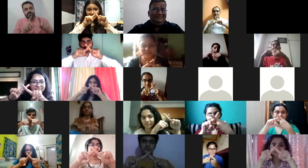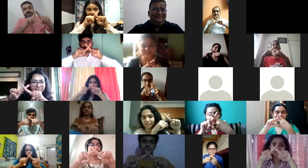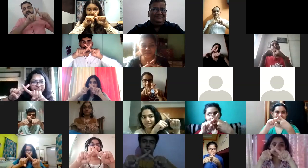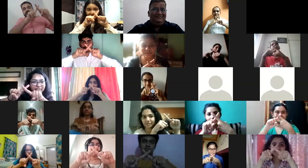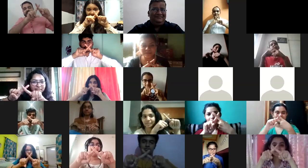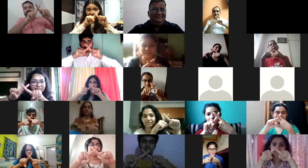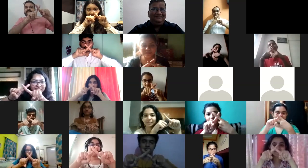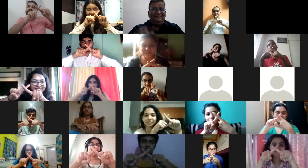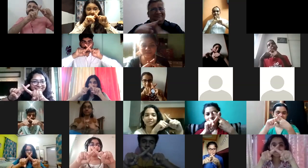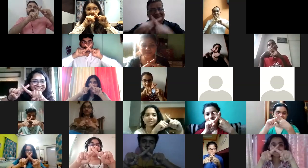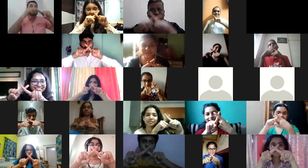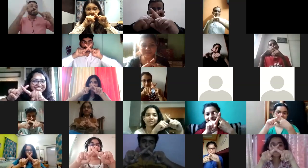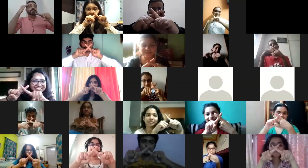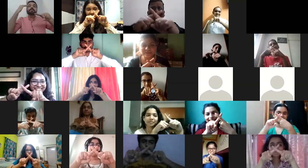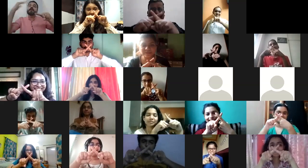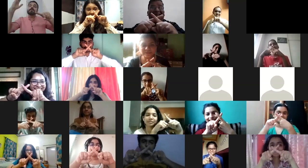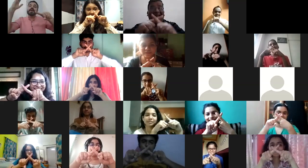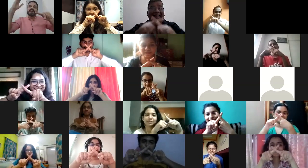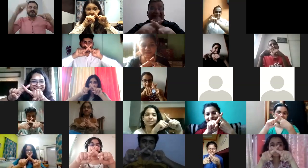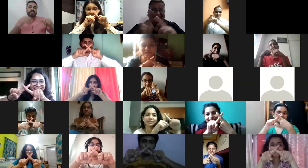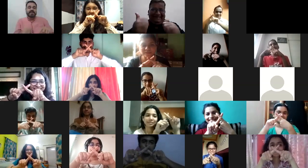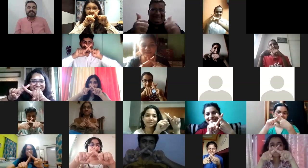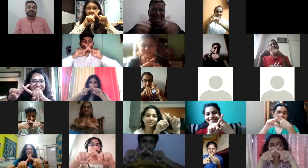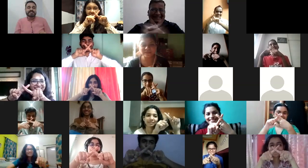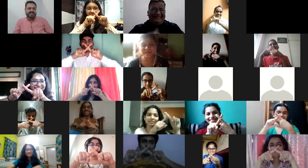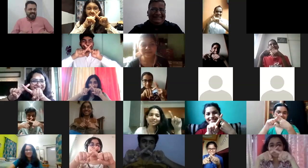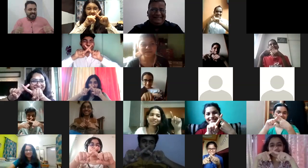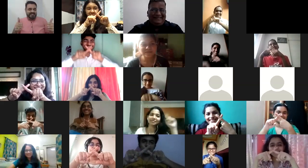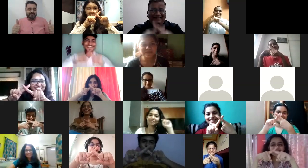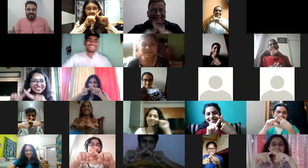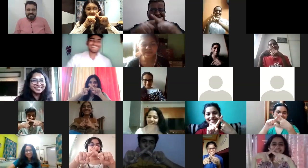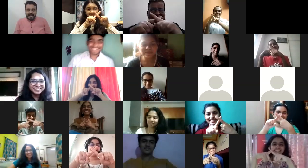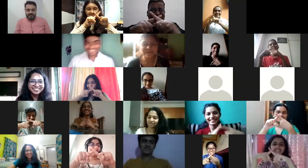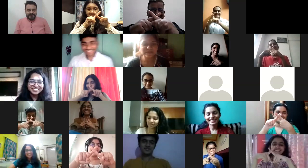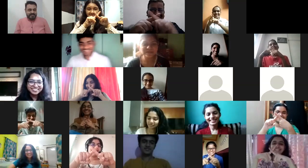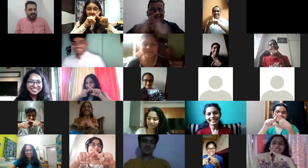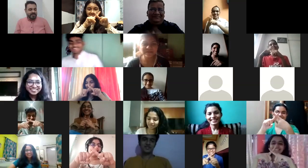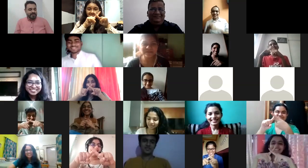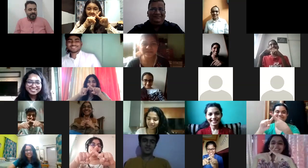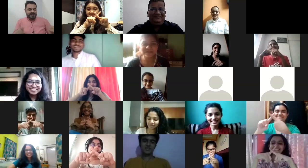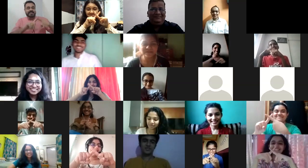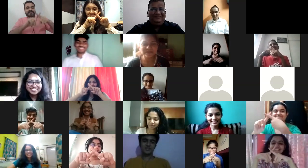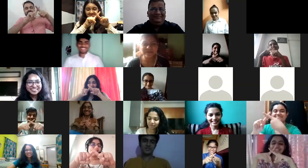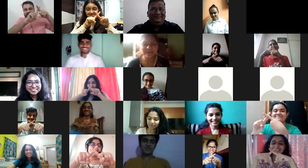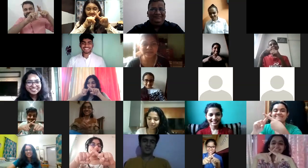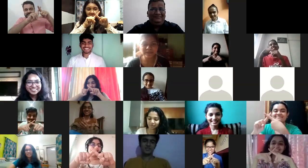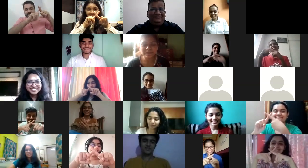Brilliant. Because some malum hai. Gopal is also, he is happy that you all know already. X.